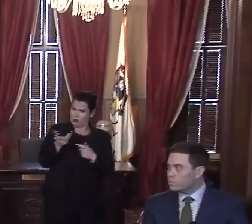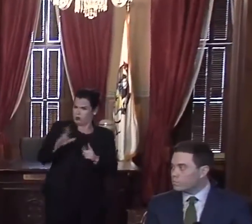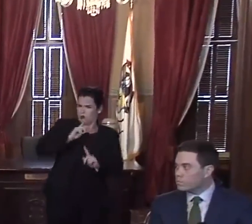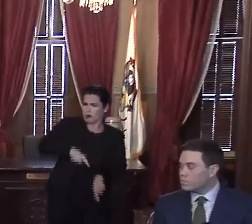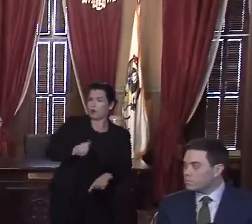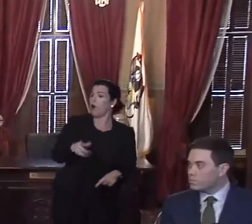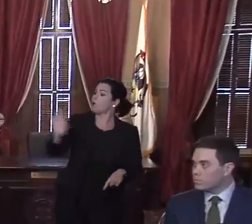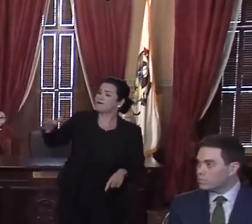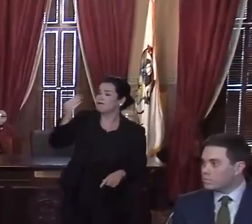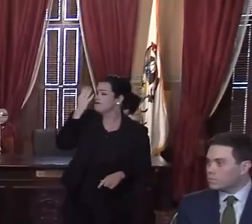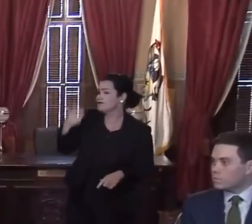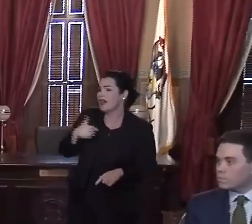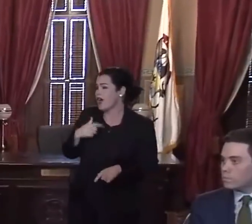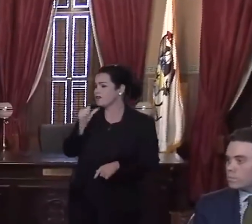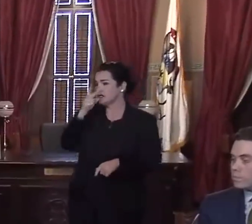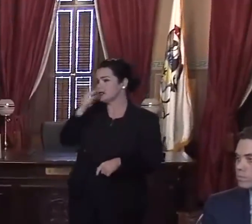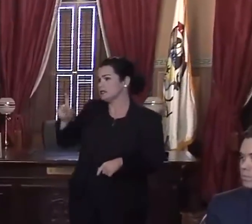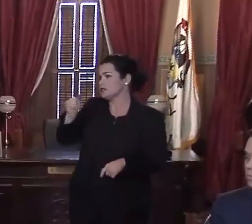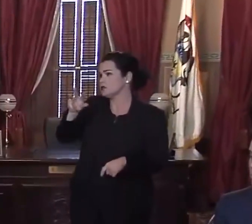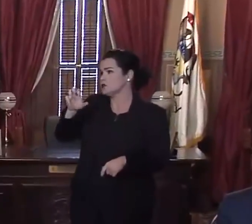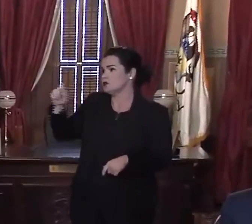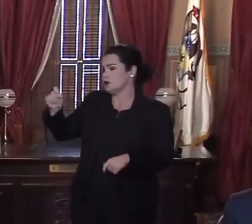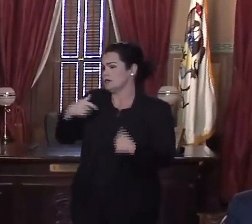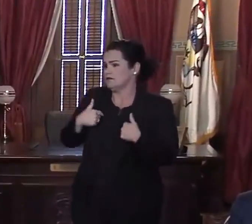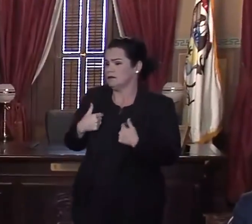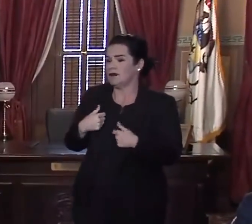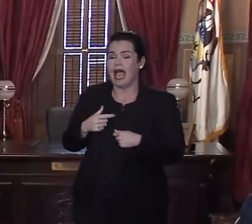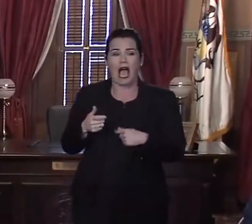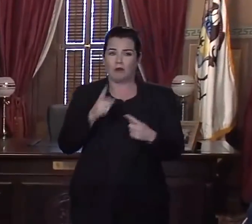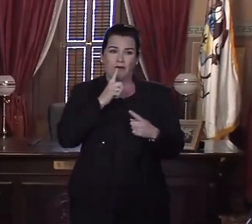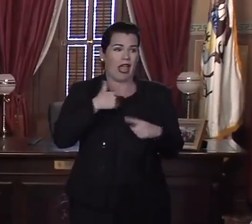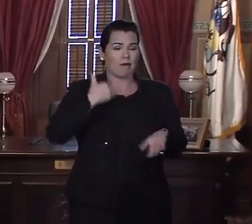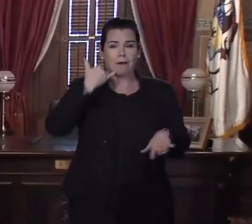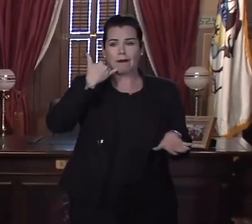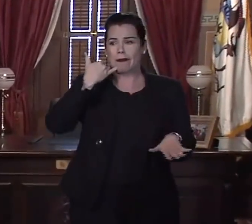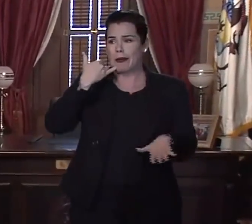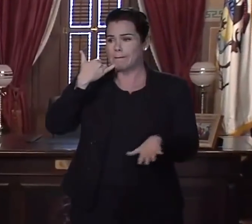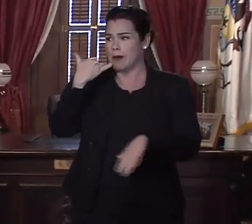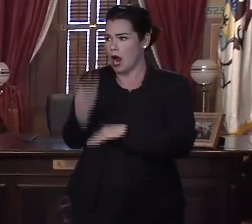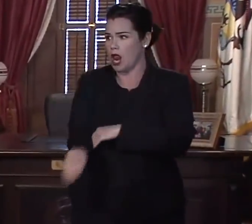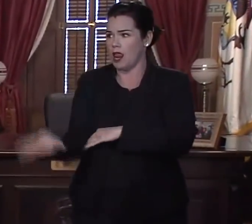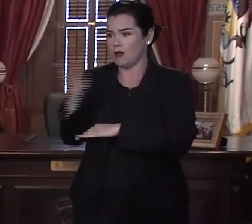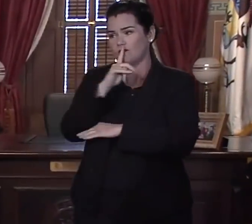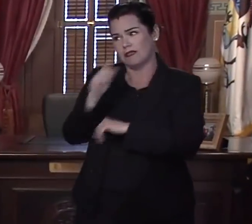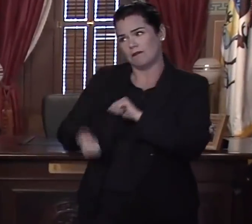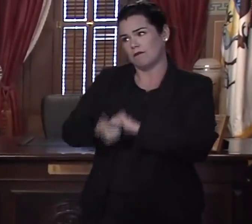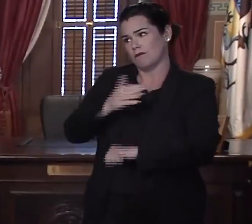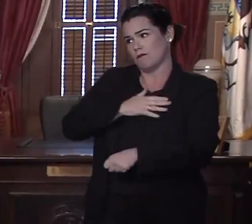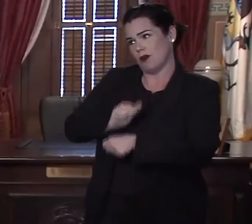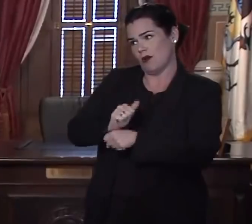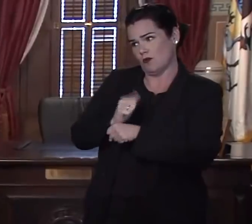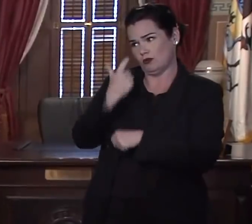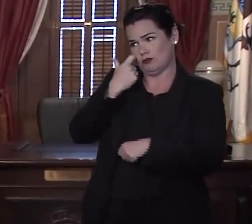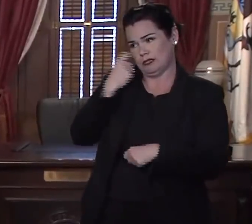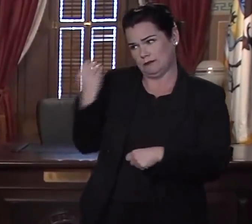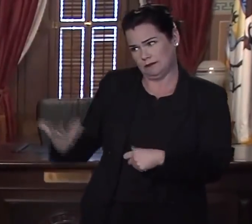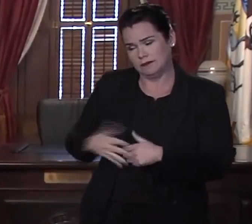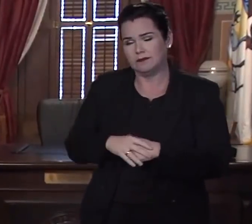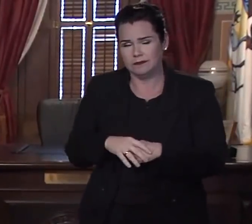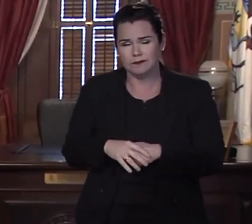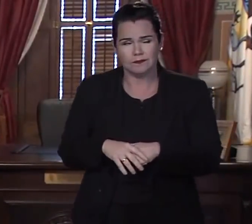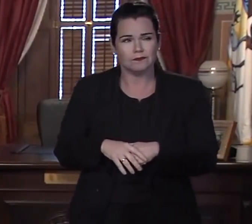I was not aware of the tweet. I've been on phone calls most of the day, as I am most every day lately. I